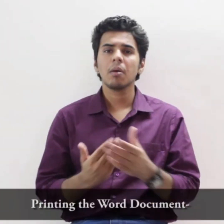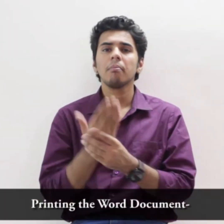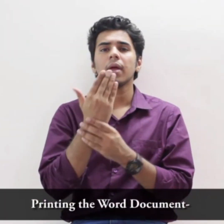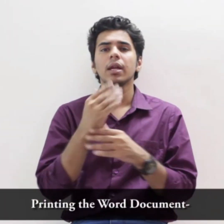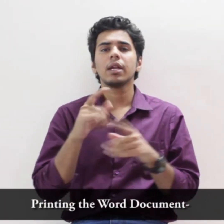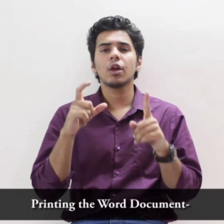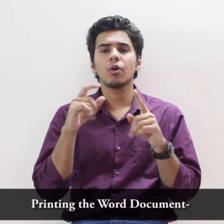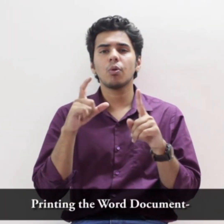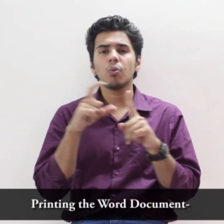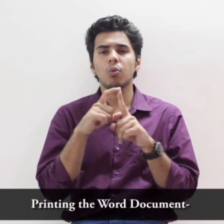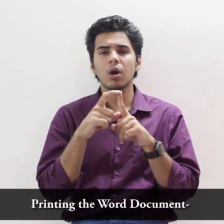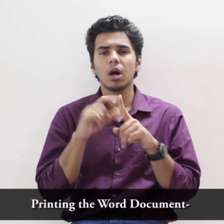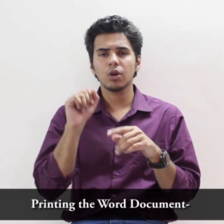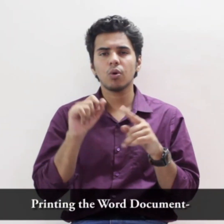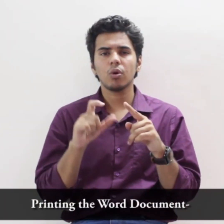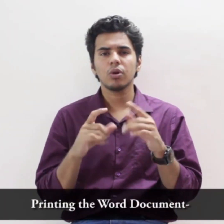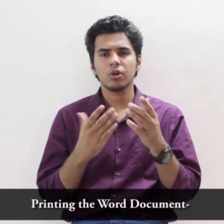Printing the Word document.